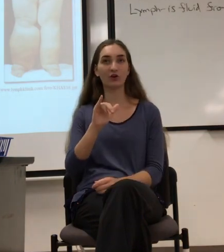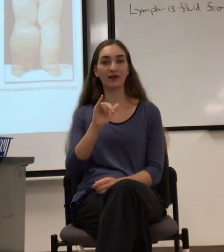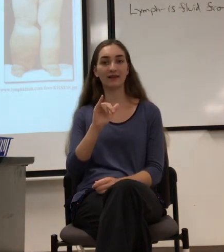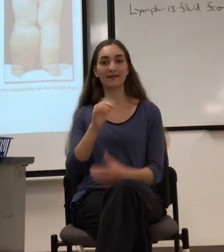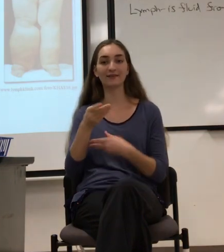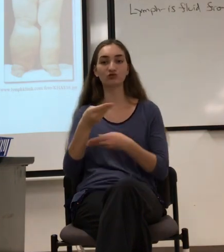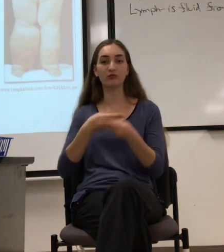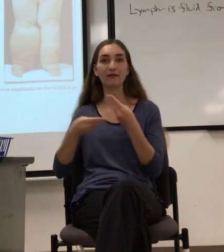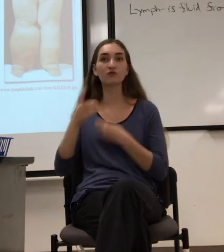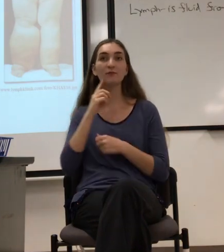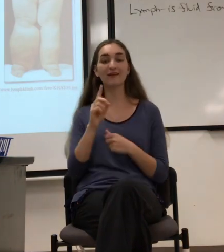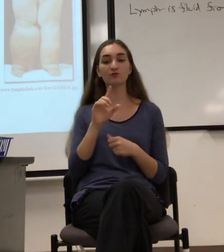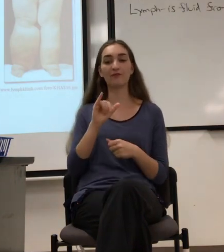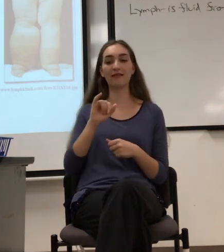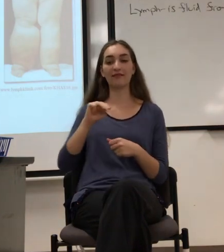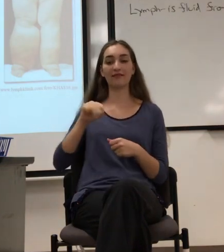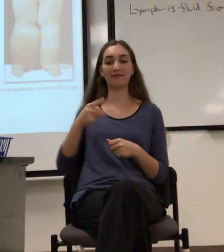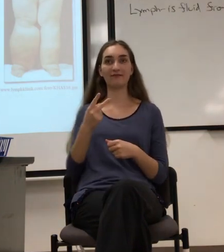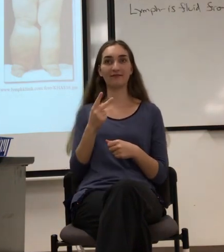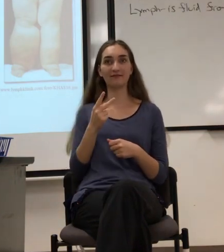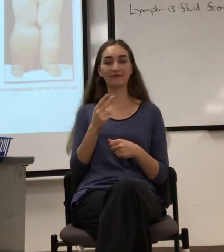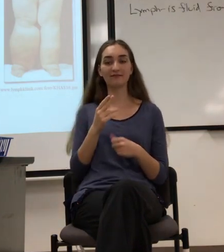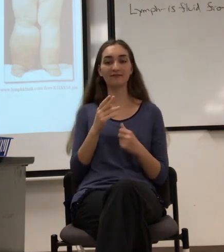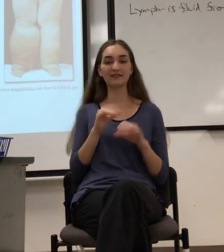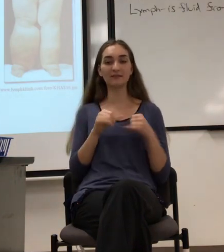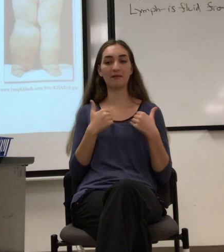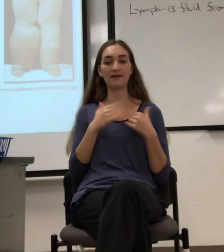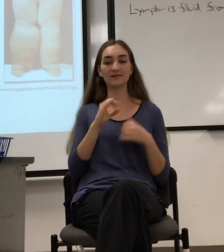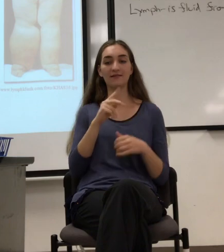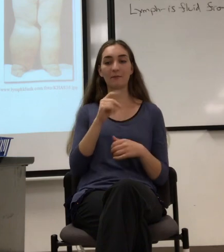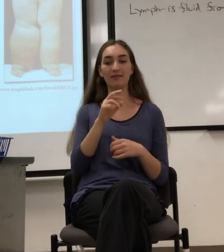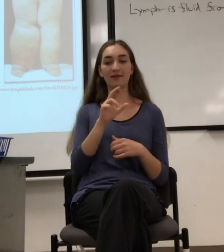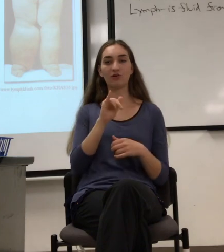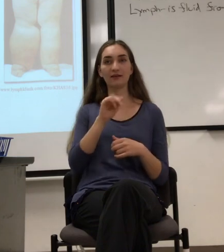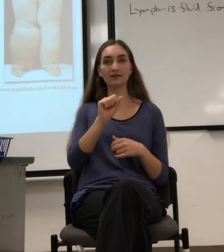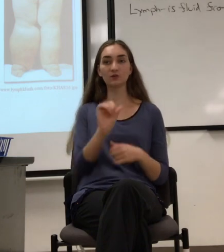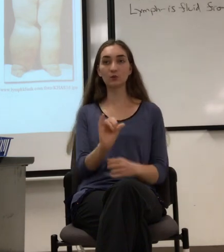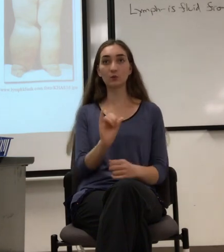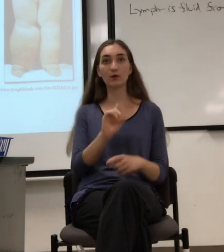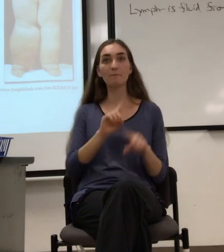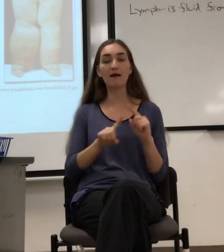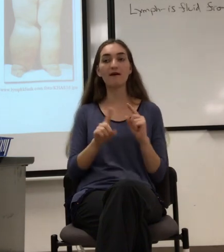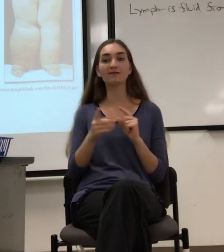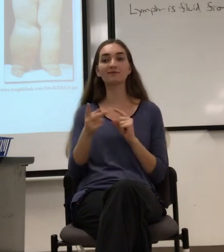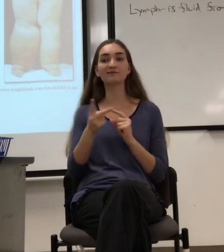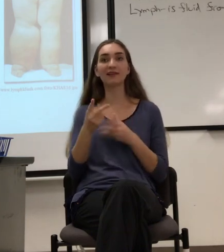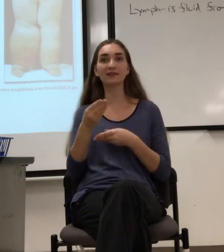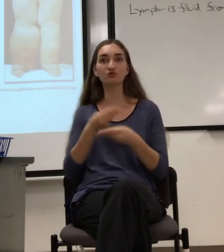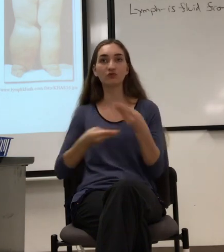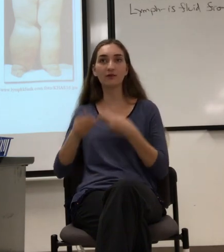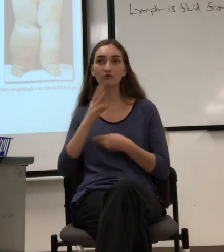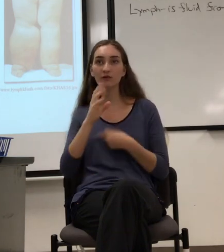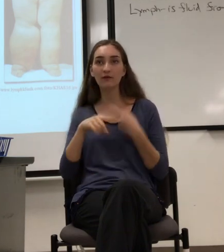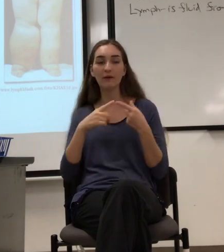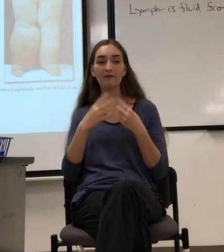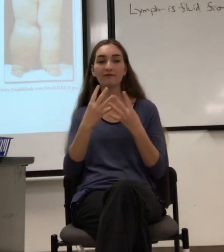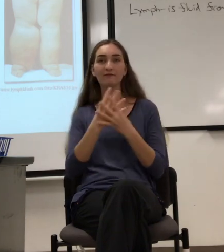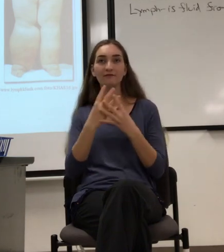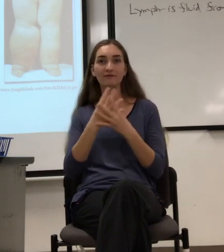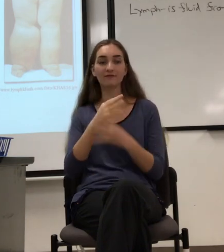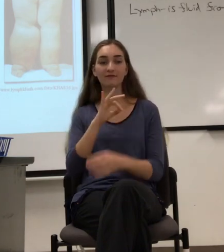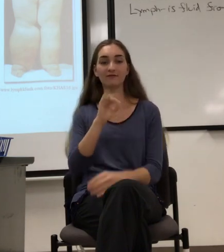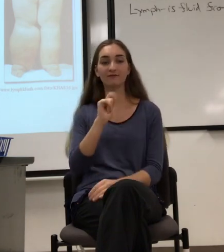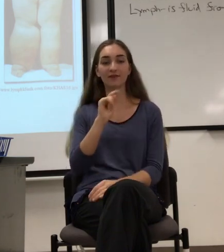But it's the blood capillaries when they exchange, we talked about you know, the filtration versus